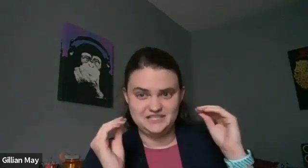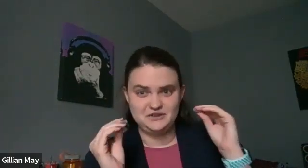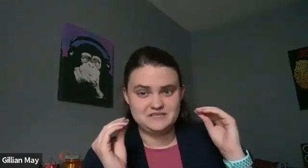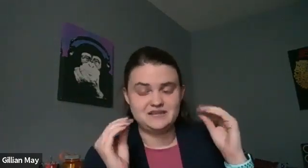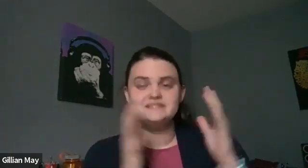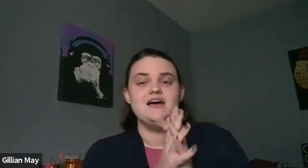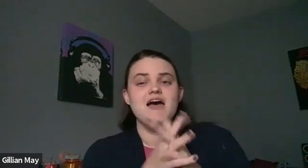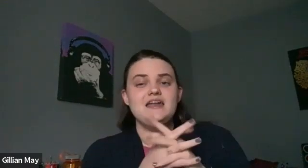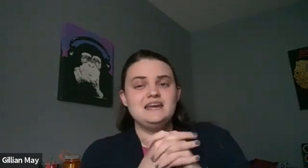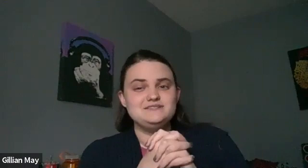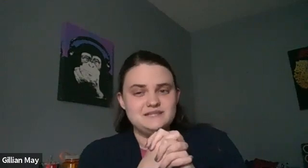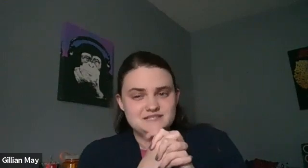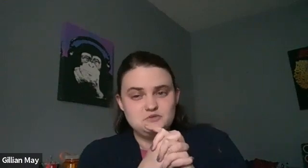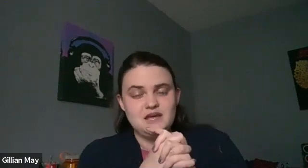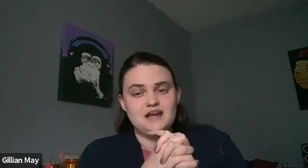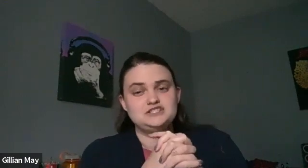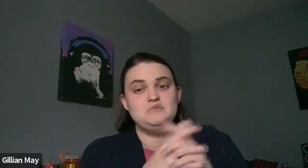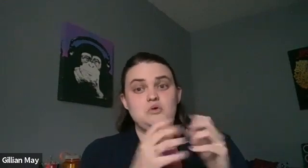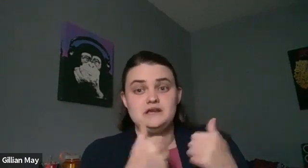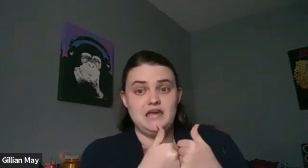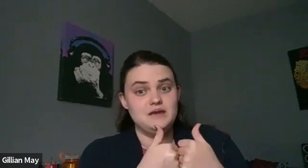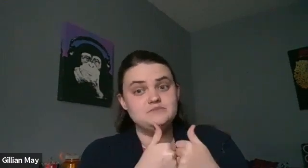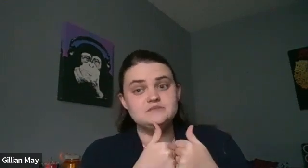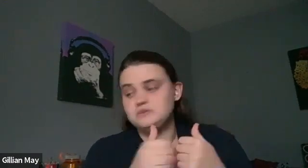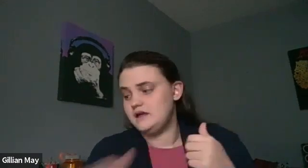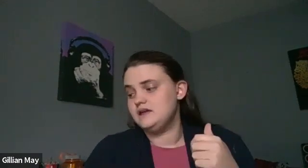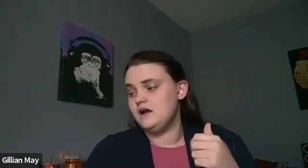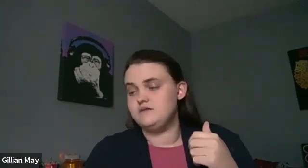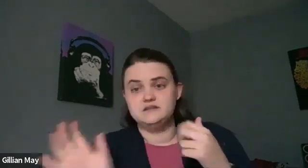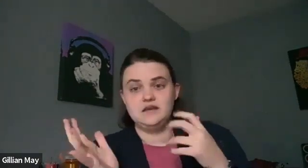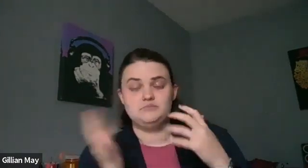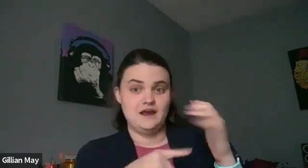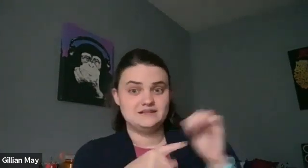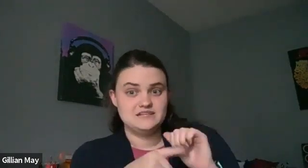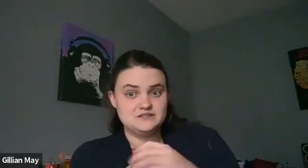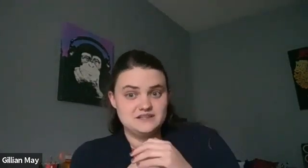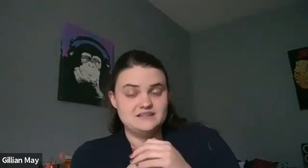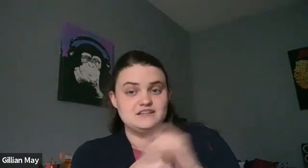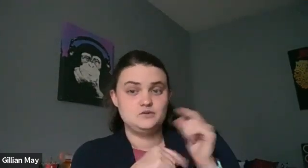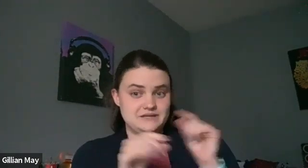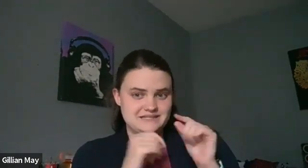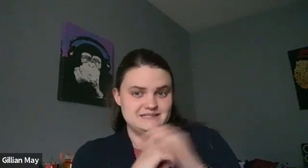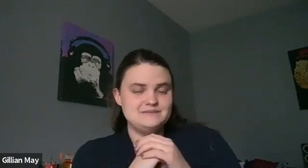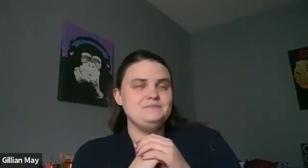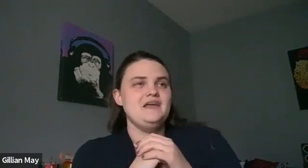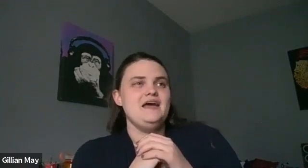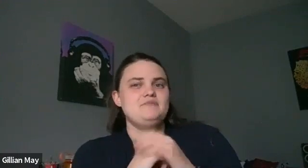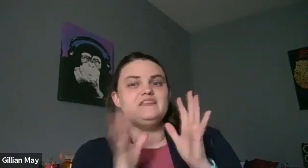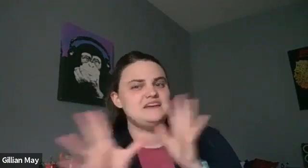all the signs. Next week is going to be actually more games, playing of like practicing our signs, like quizzes, but like in a